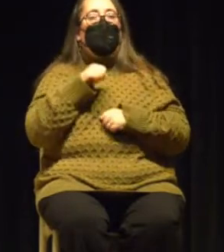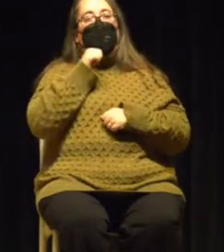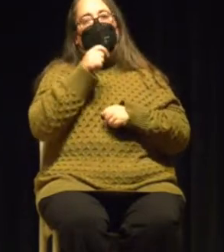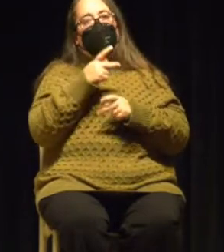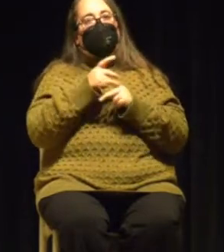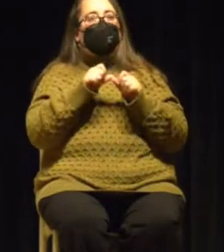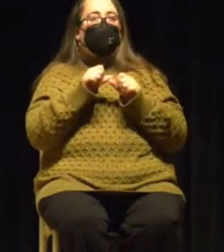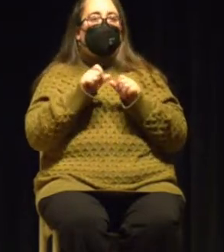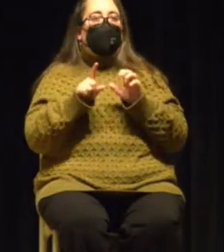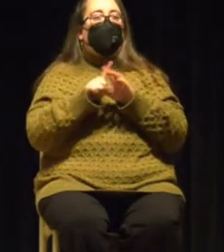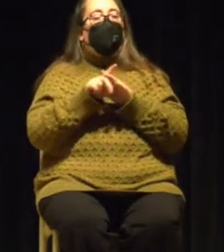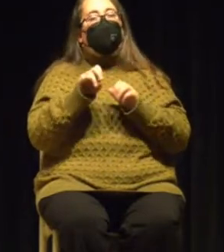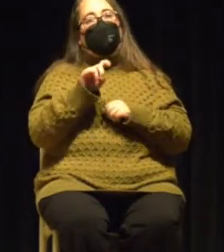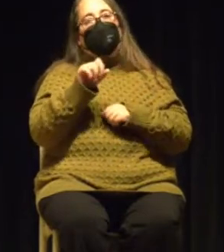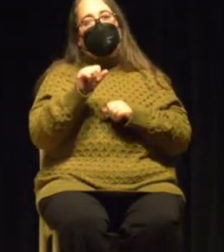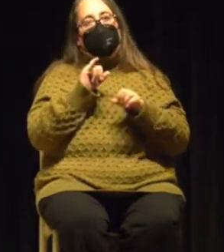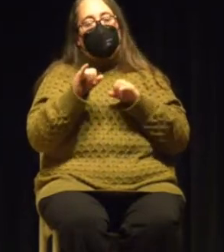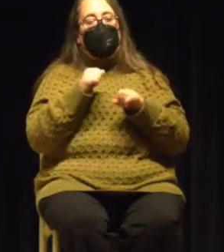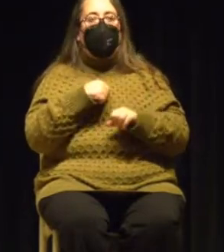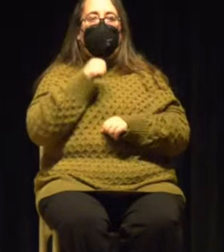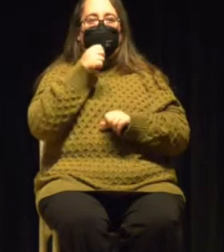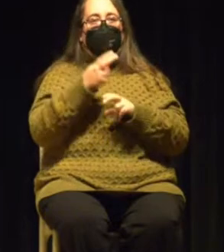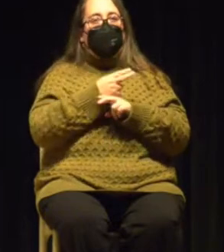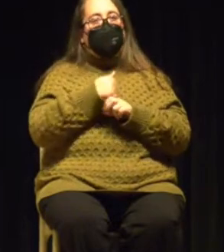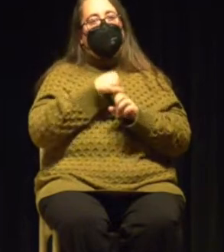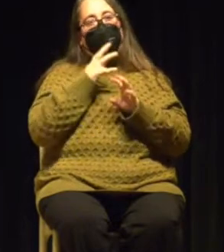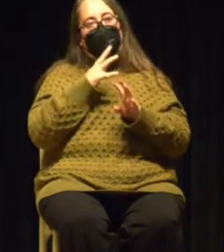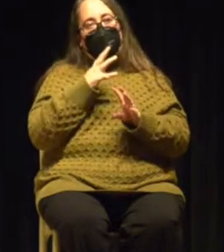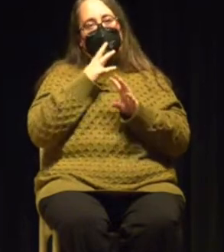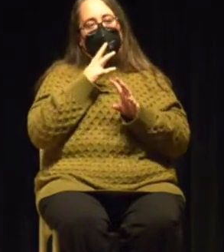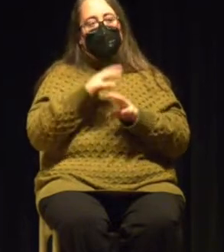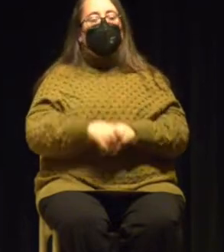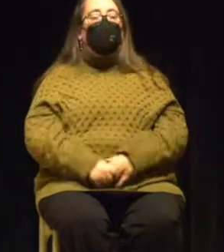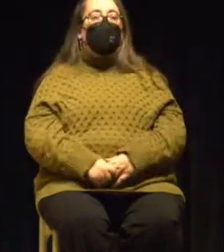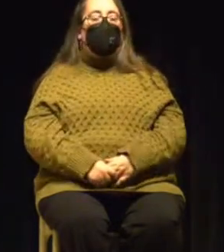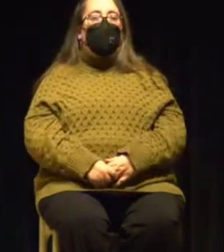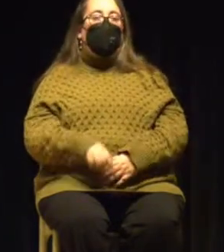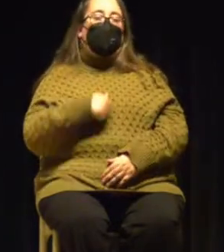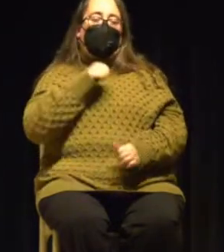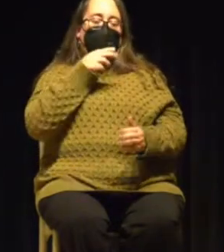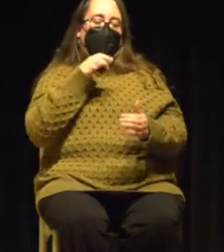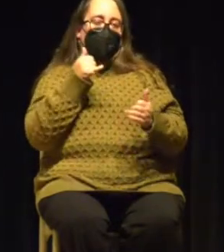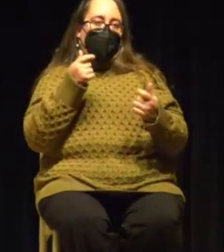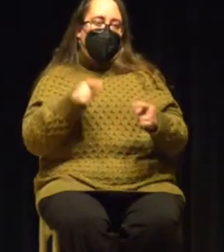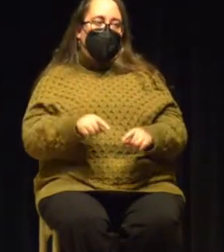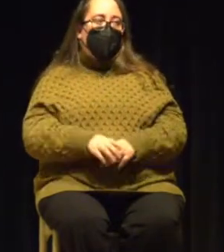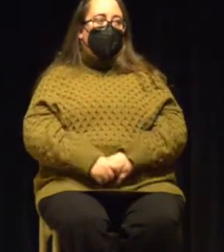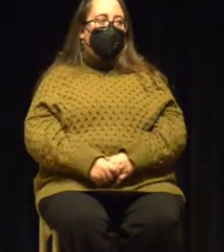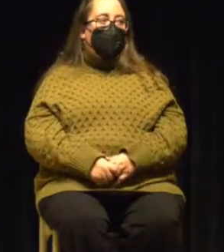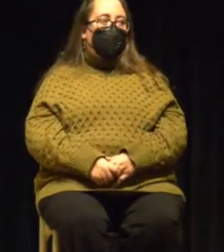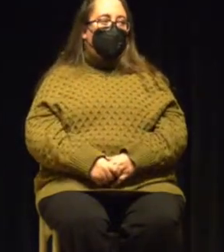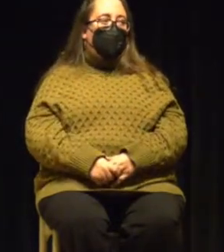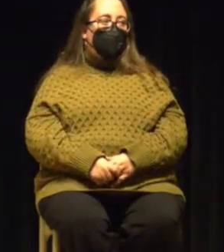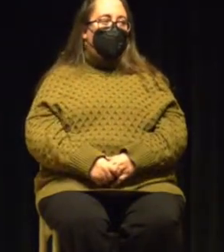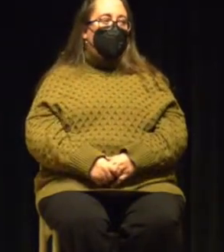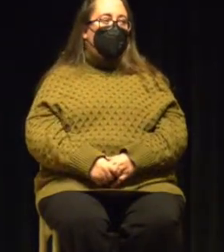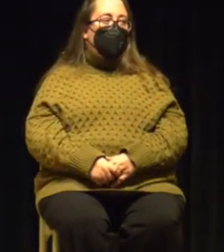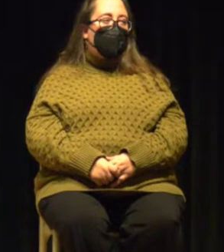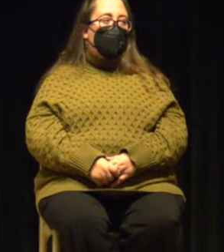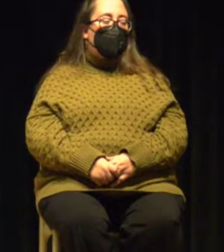showing up for the media interviews, or I don't keep using my voice. And I'm not gonna let that happen. So your